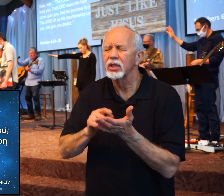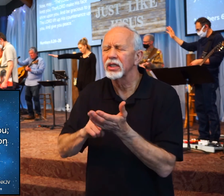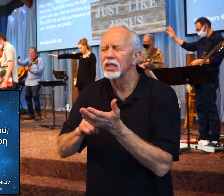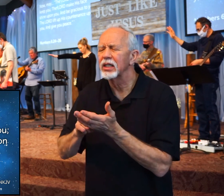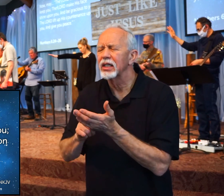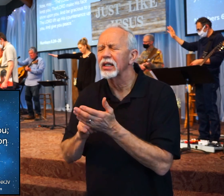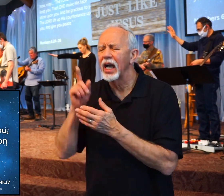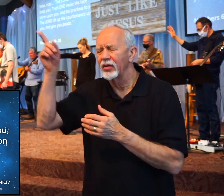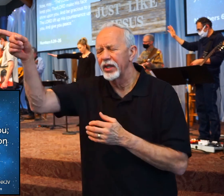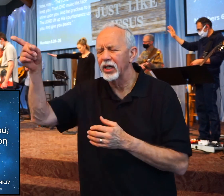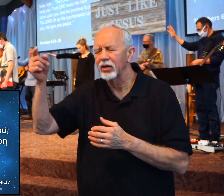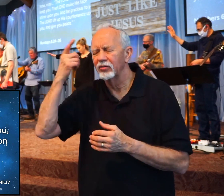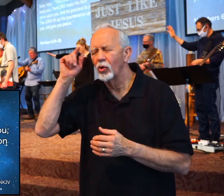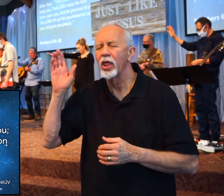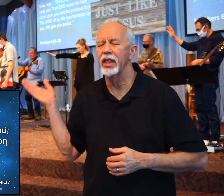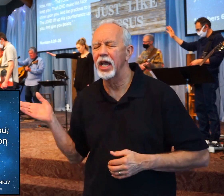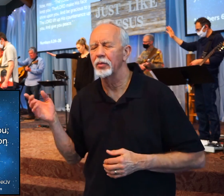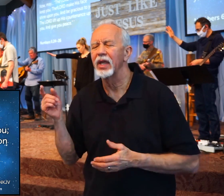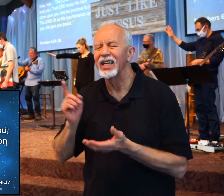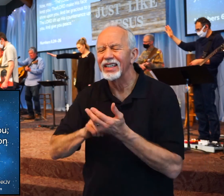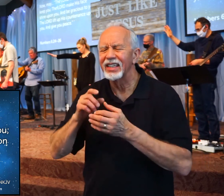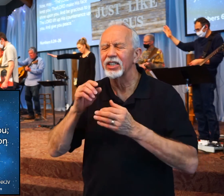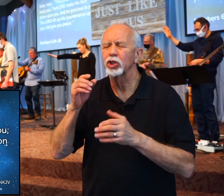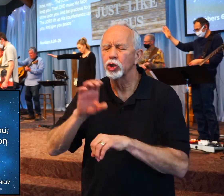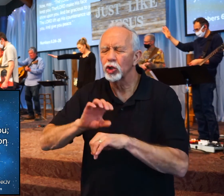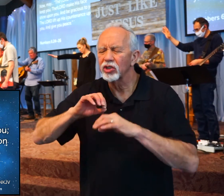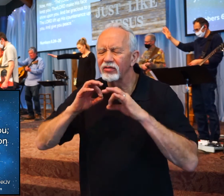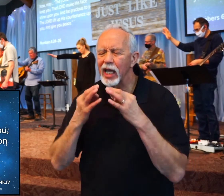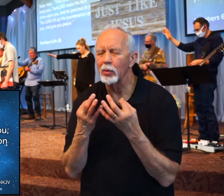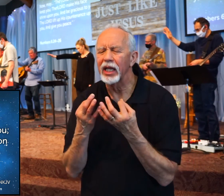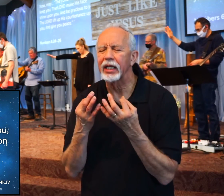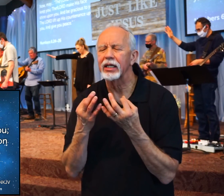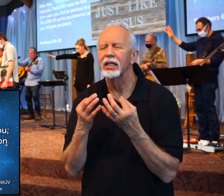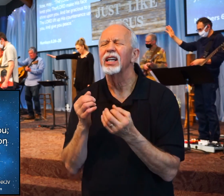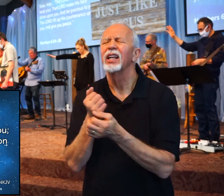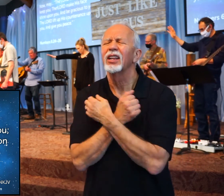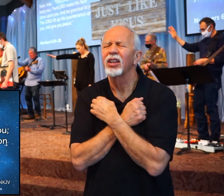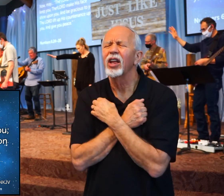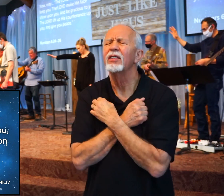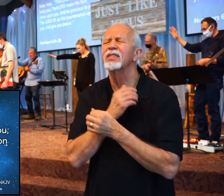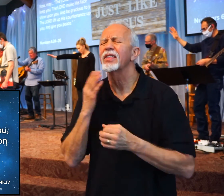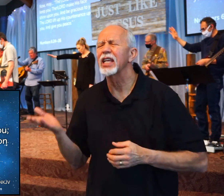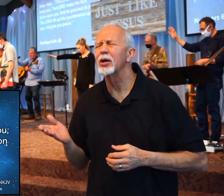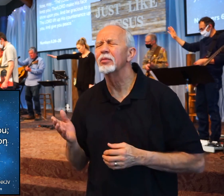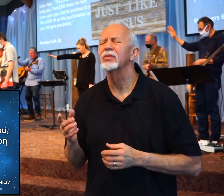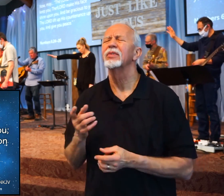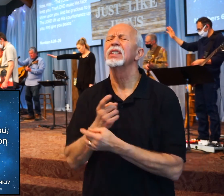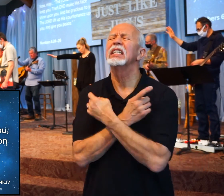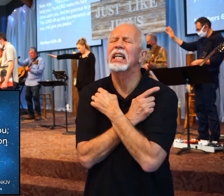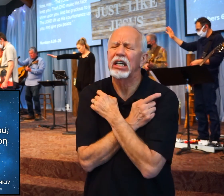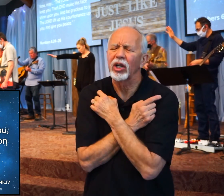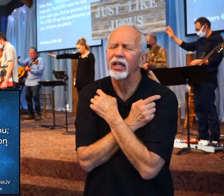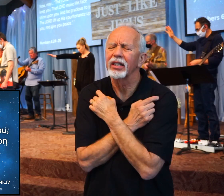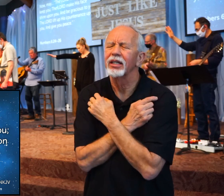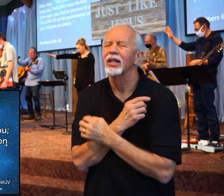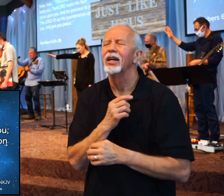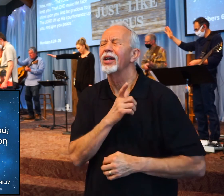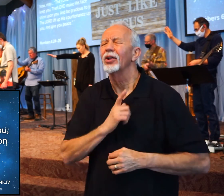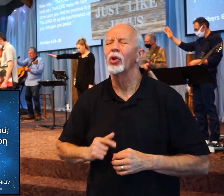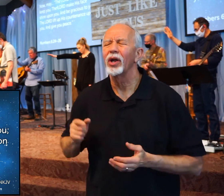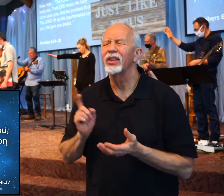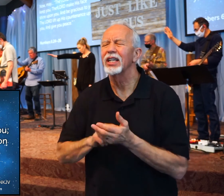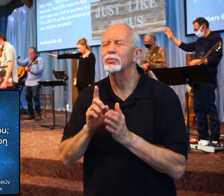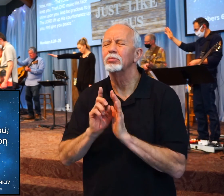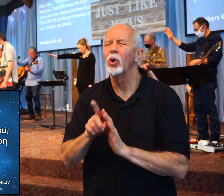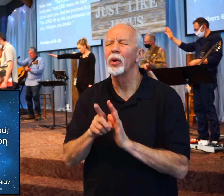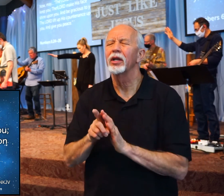foyer, that this family, this church family, loves them dearly. And so, Lord, in this moment,